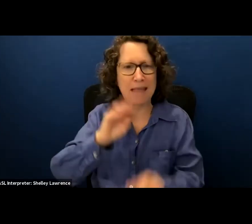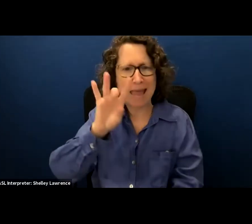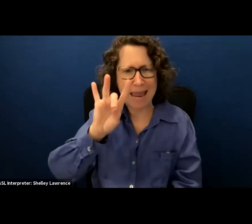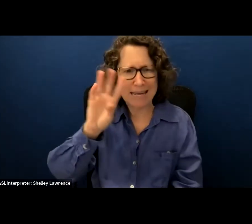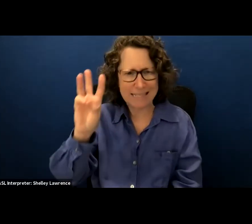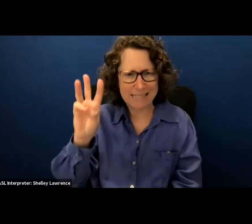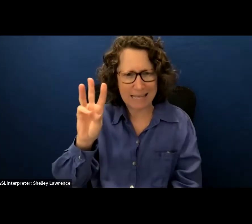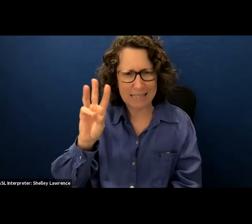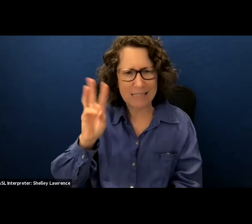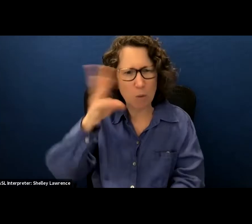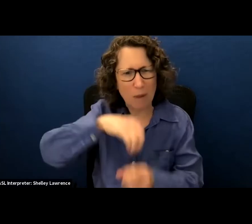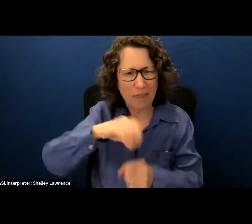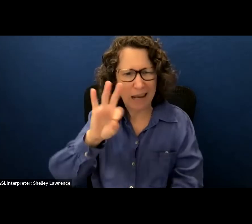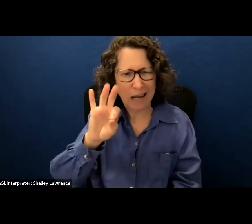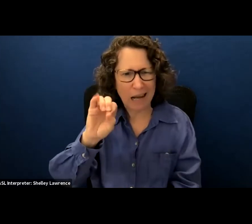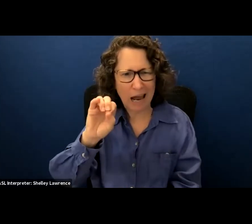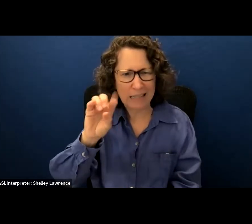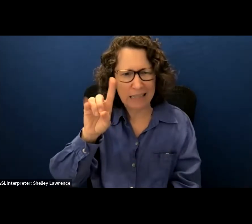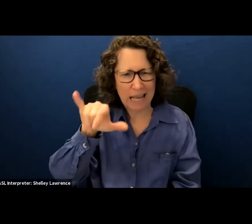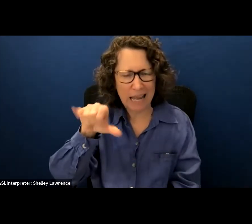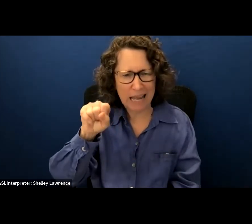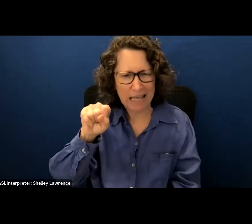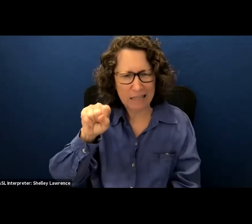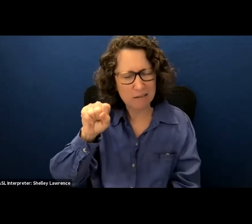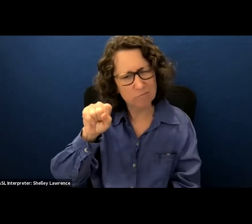in 90 days.